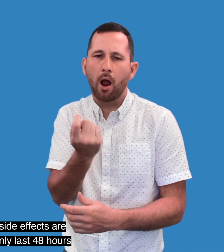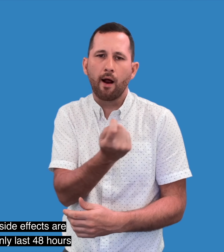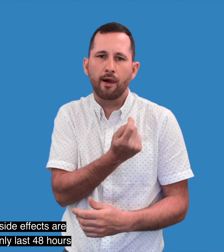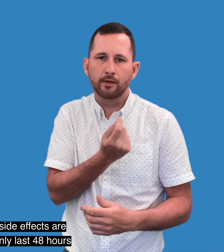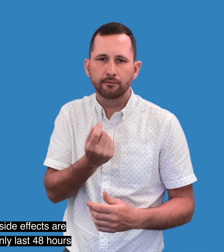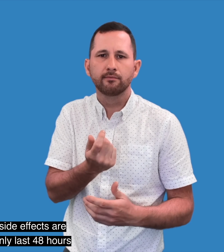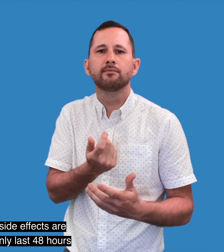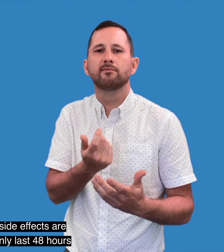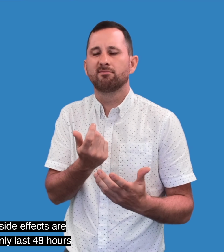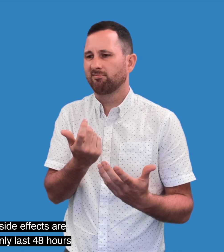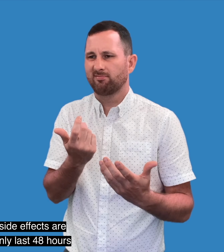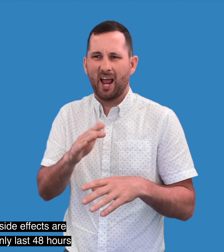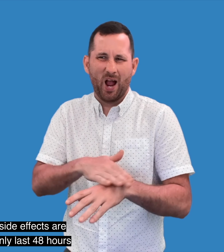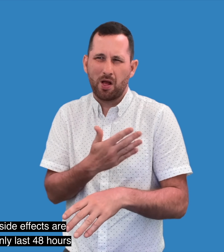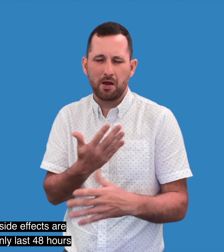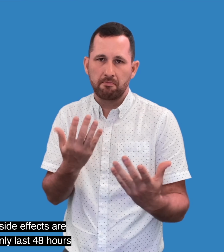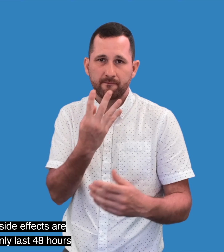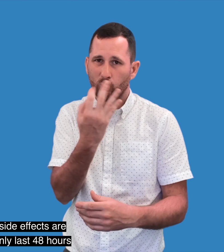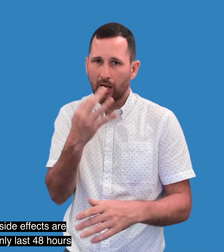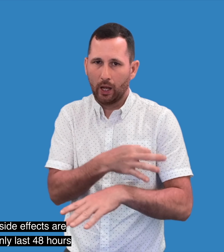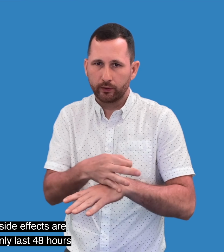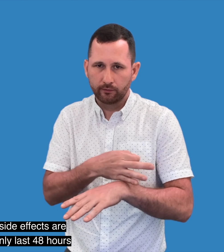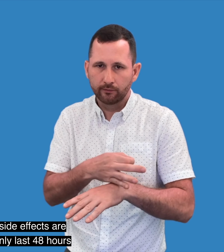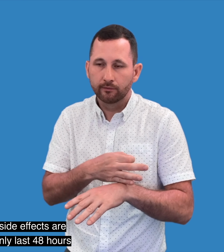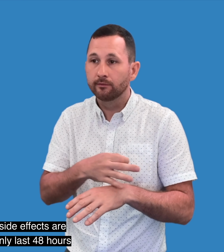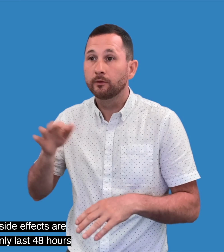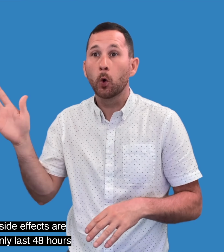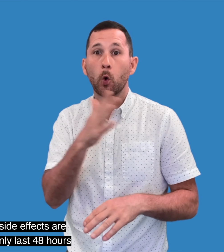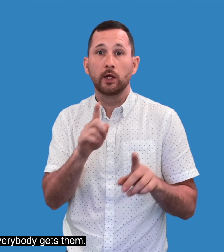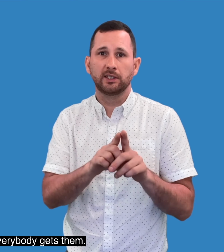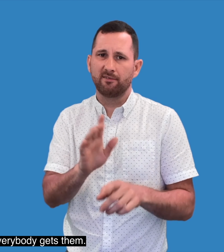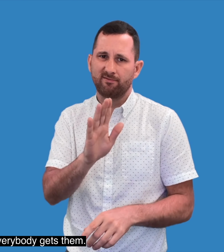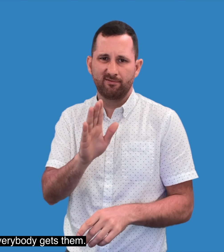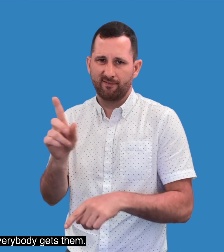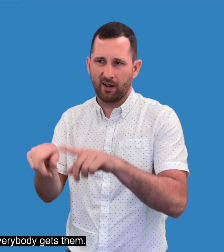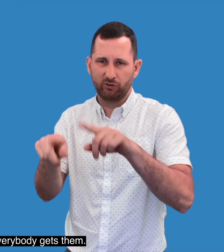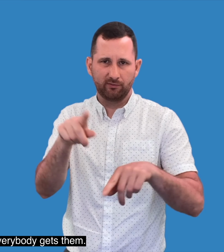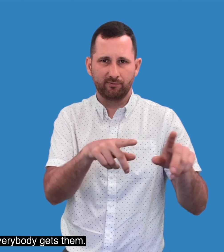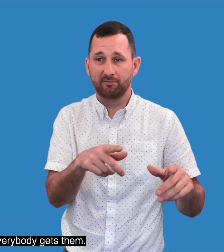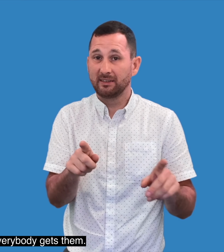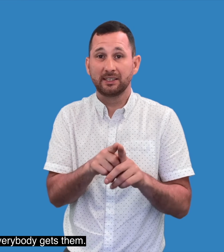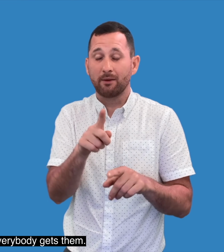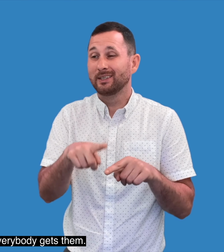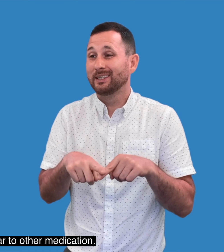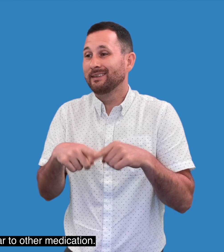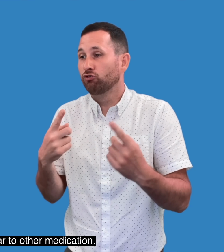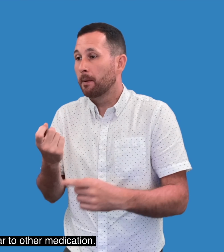Most side effects are mild, only lasting 48 hours, and not everybody gets them. This is similar